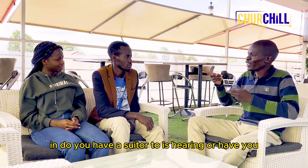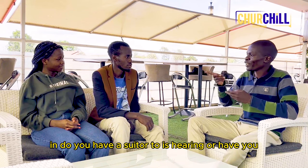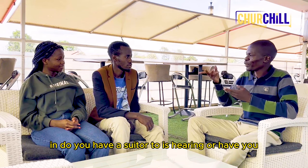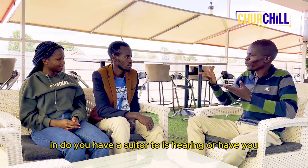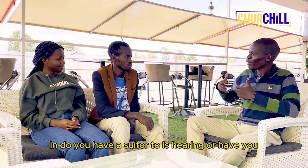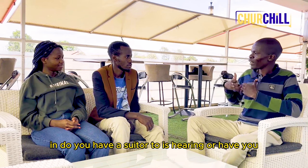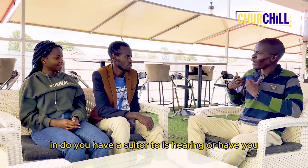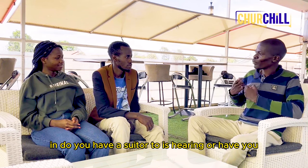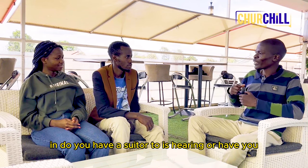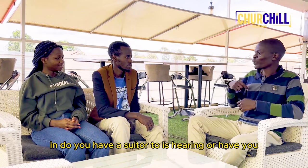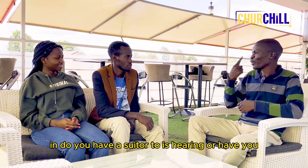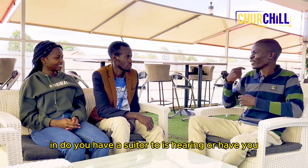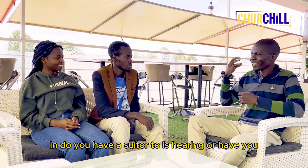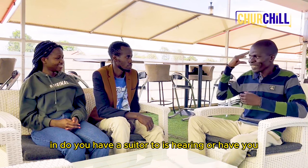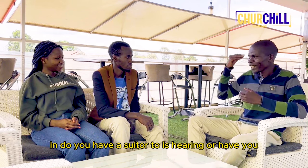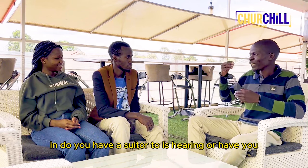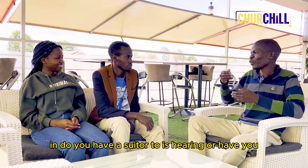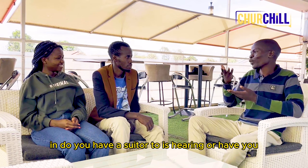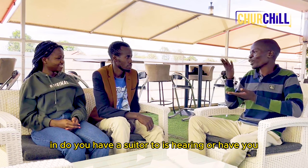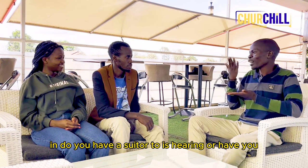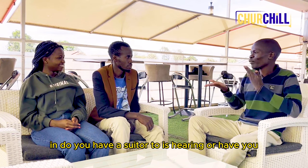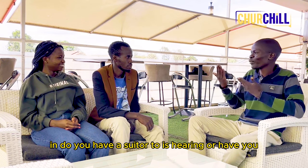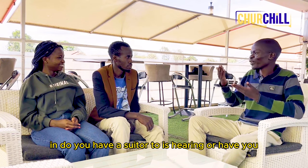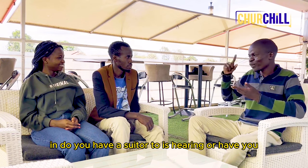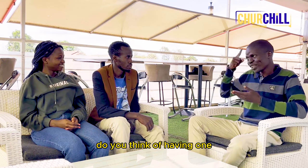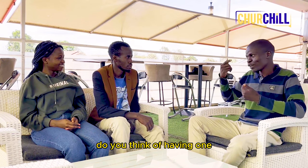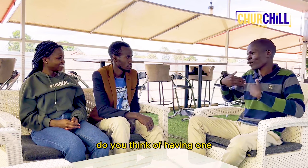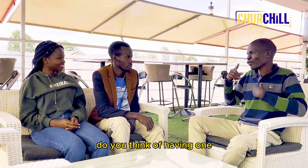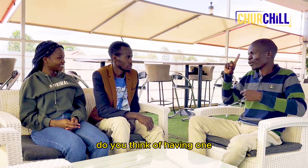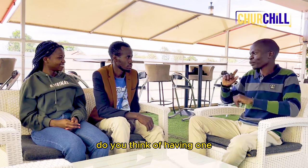Do you have a suit at least hearing or have you, do you think of having one?